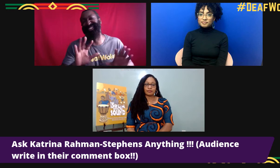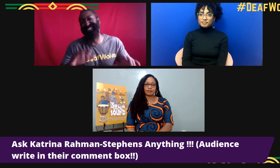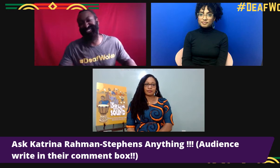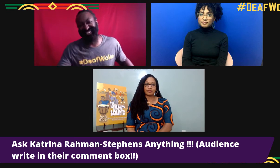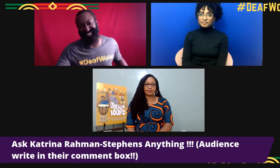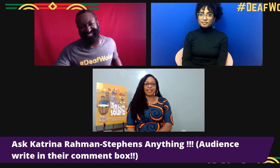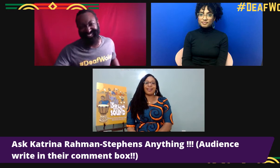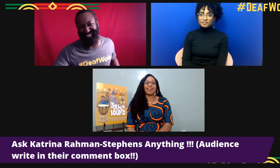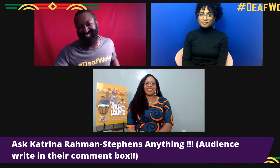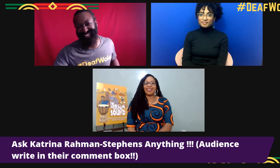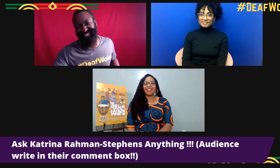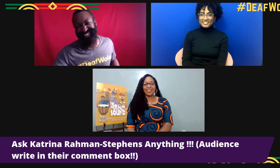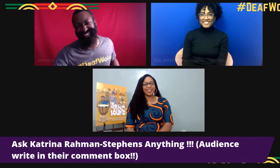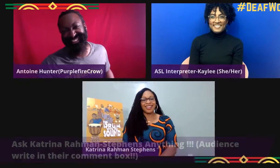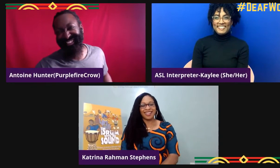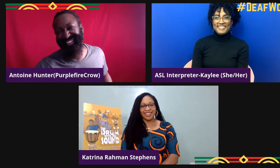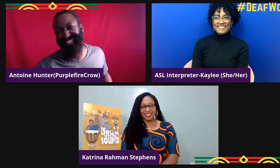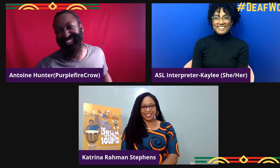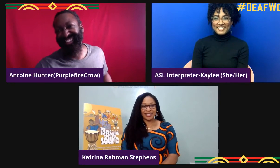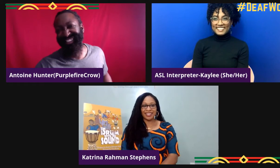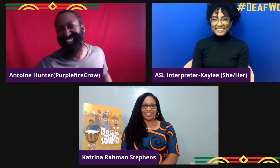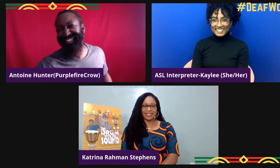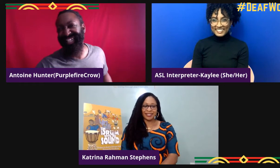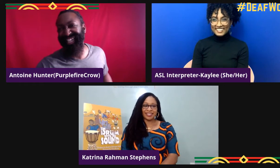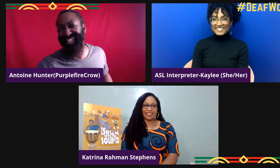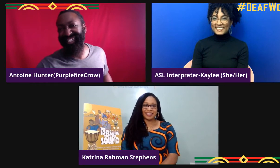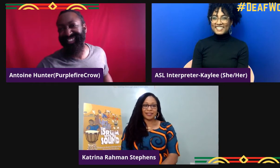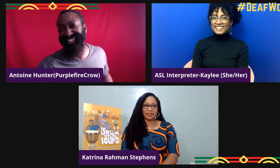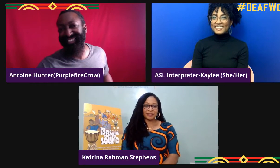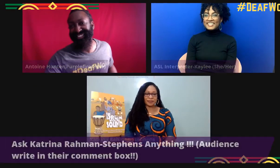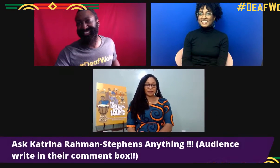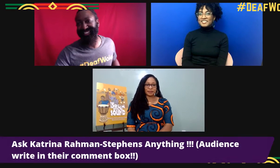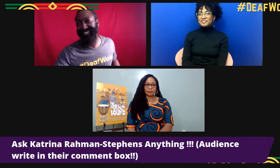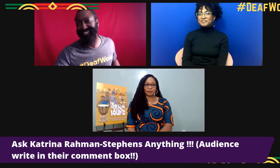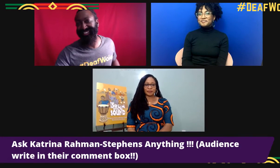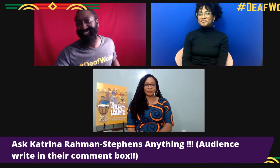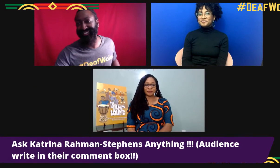It's risky. Risky.